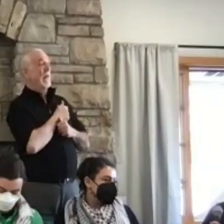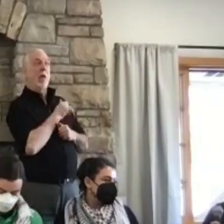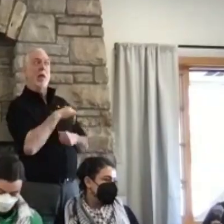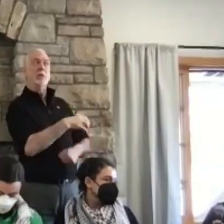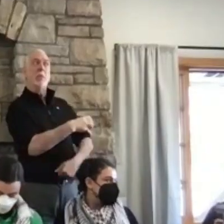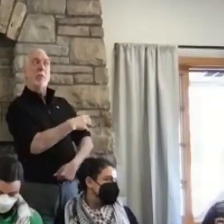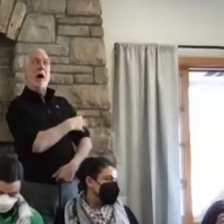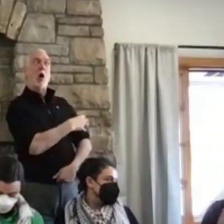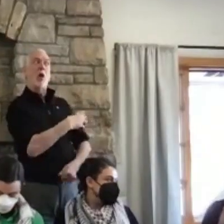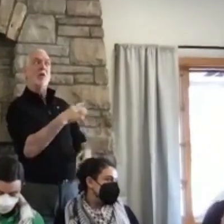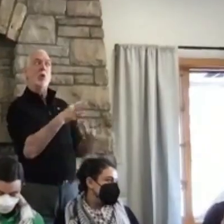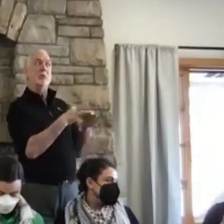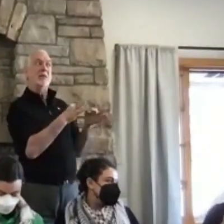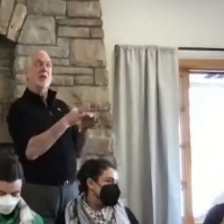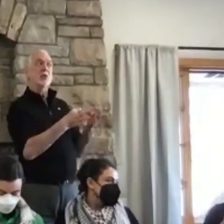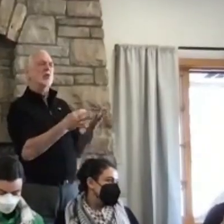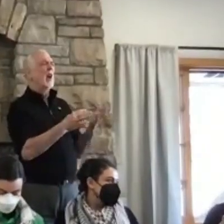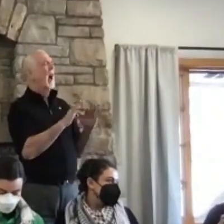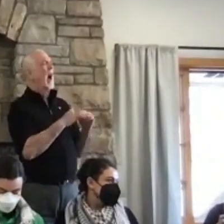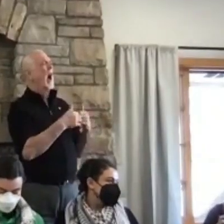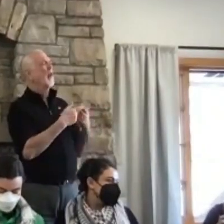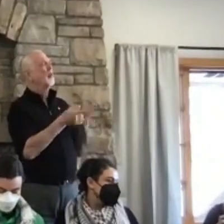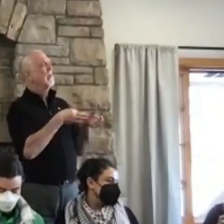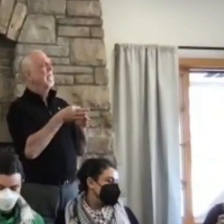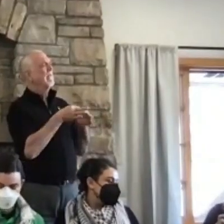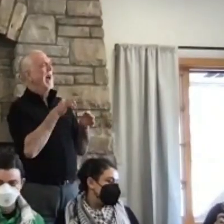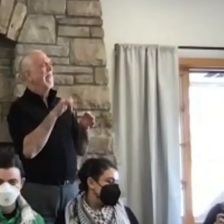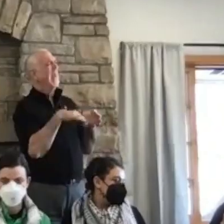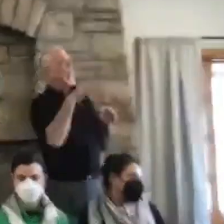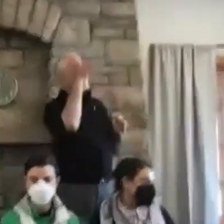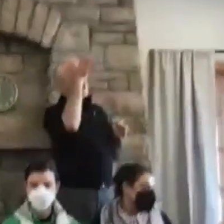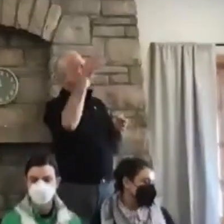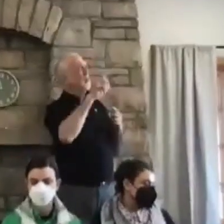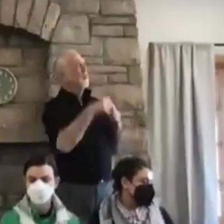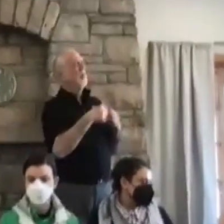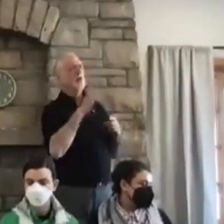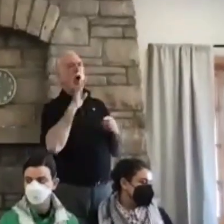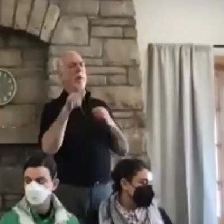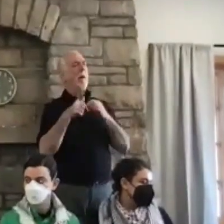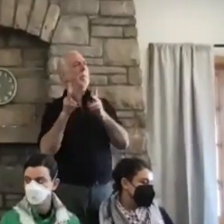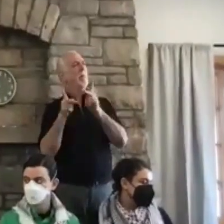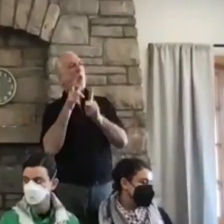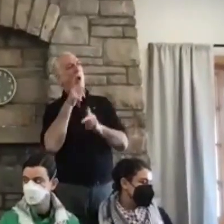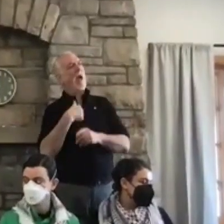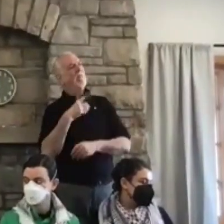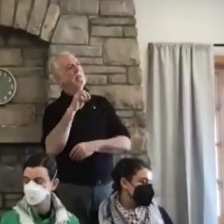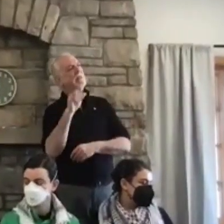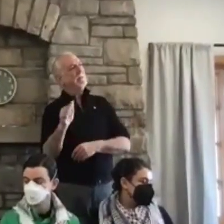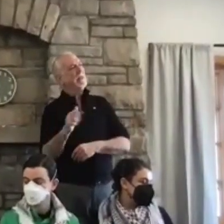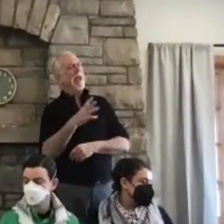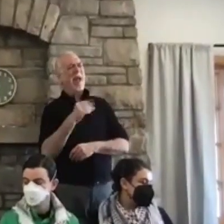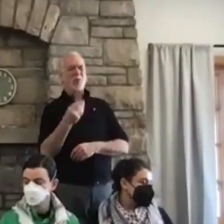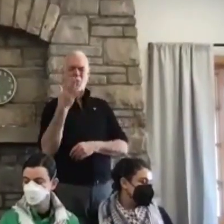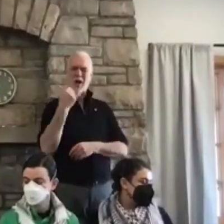message. How do you define this concept when it comes to people with disabilities, and why is it so important in the